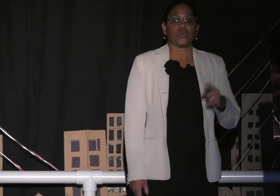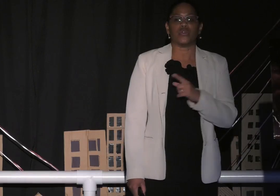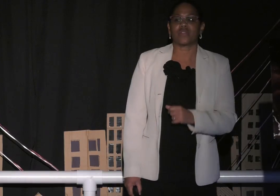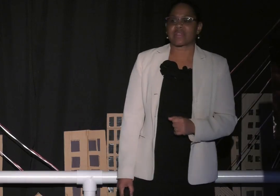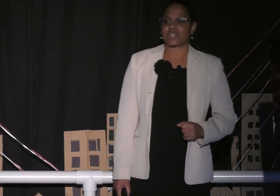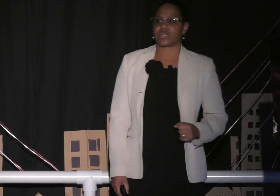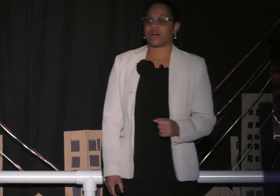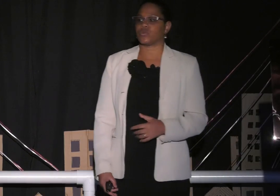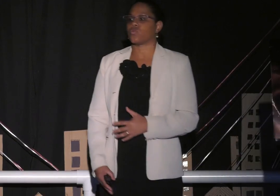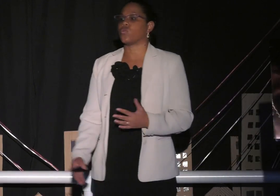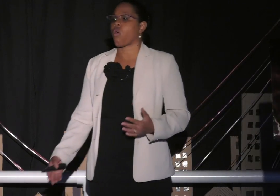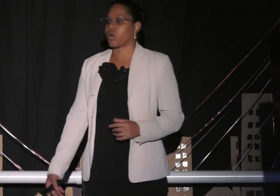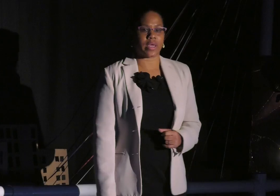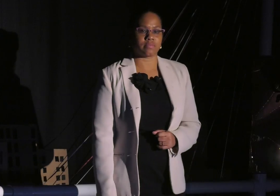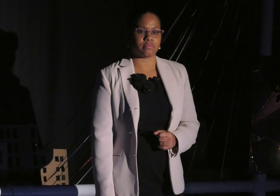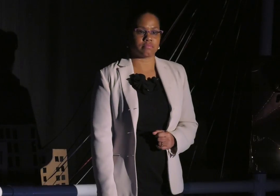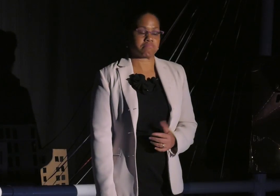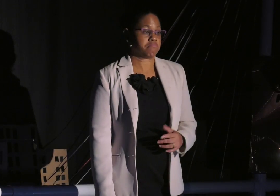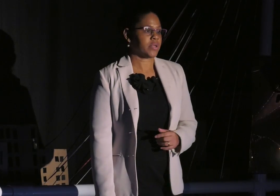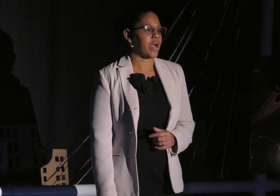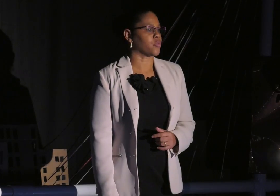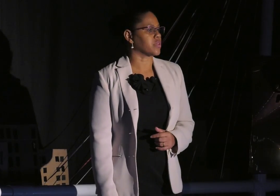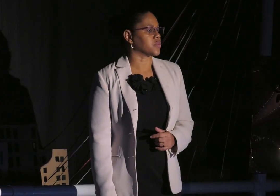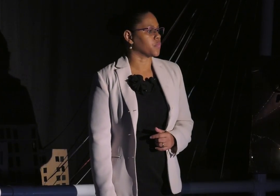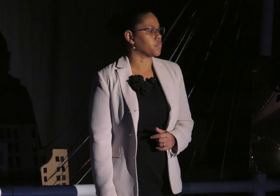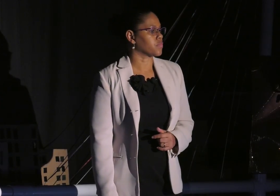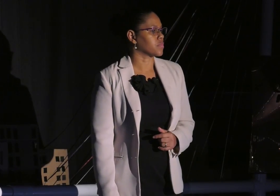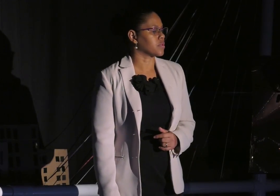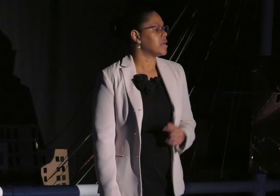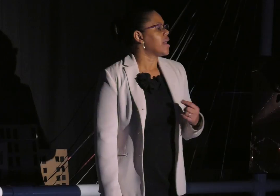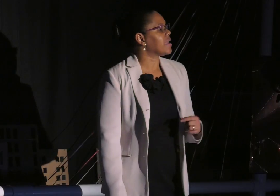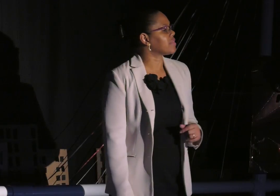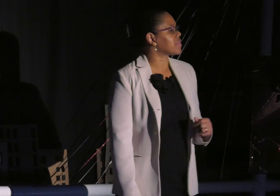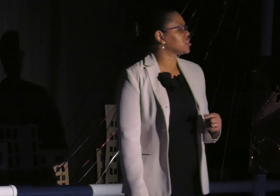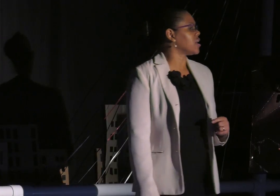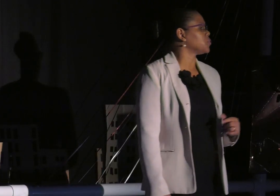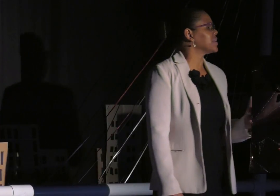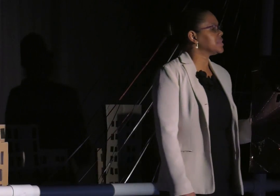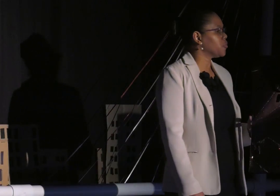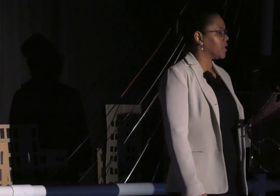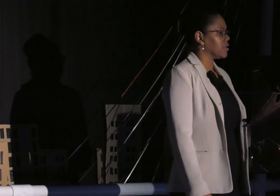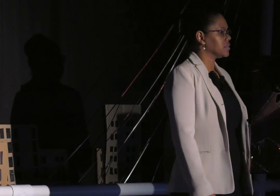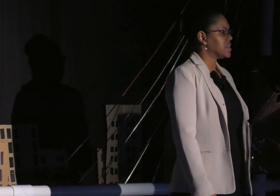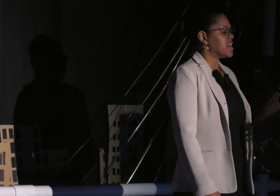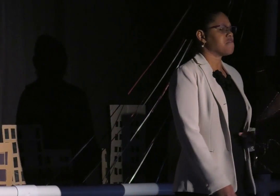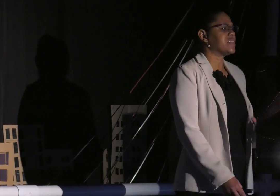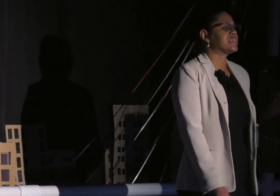Do you think that child would walk away? I don't think so. I think that child would continue playing and find